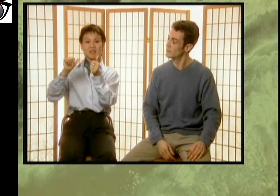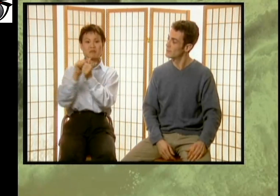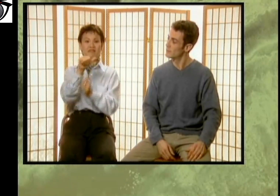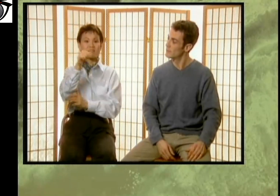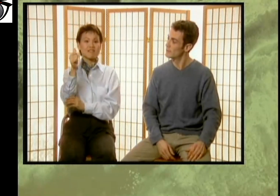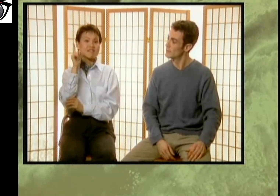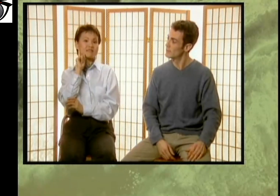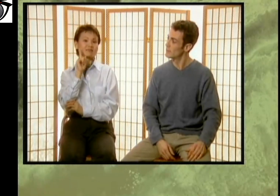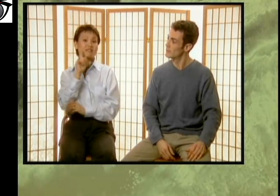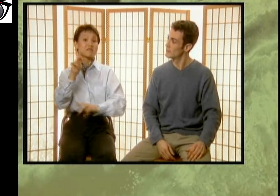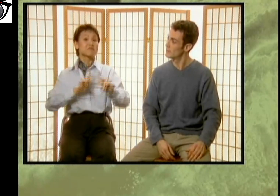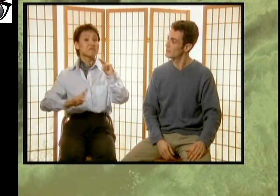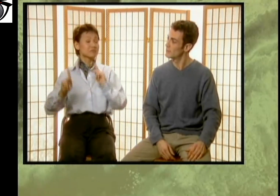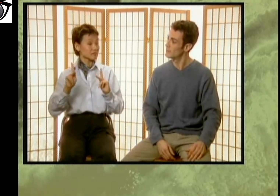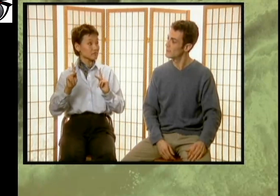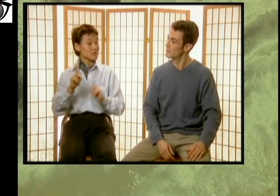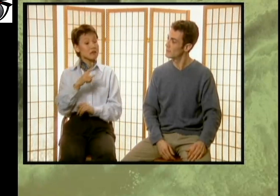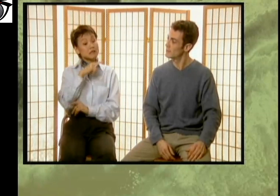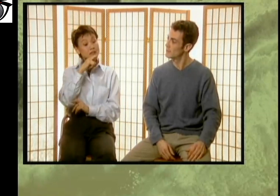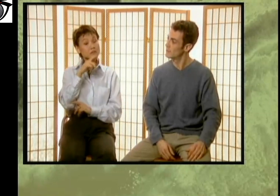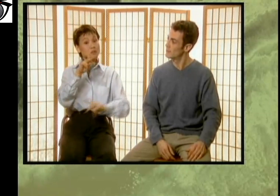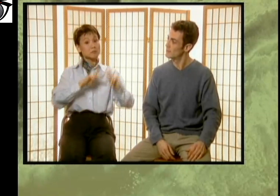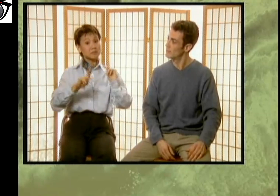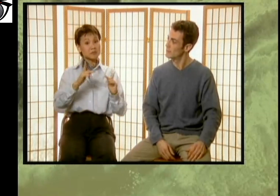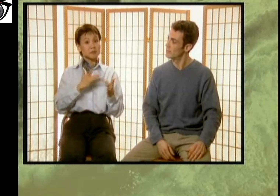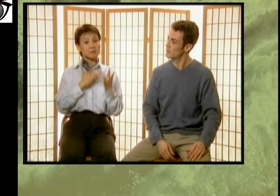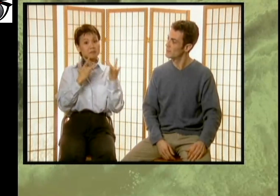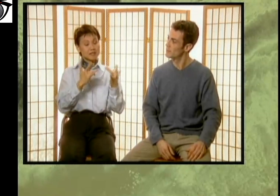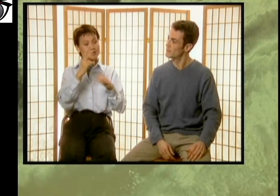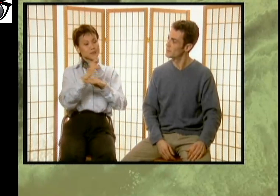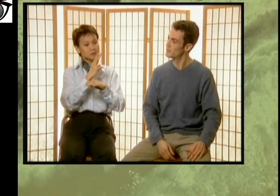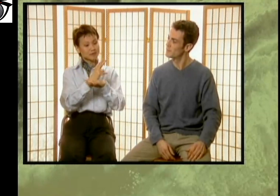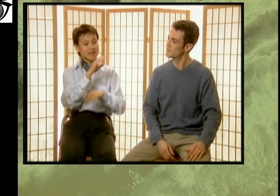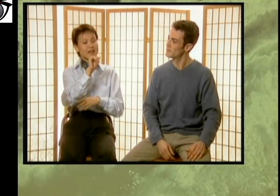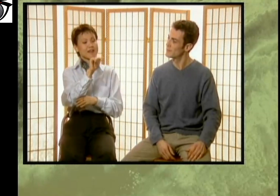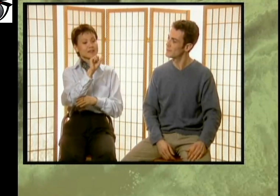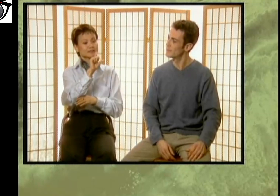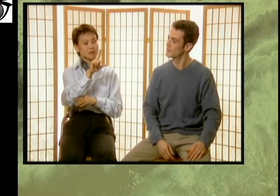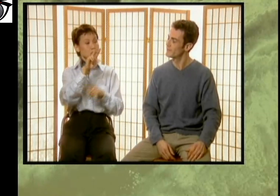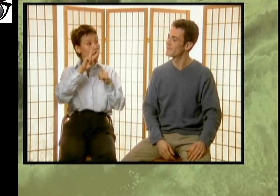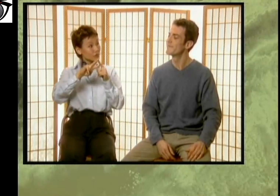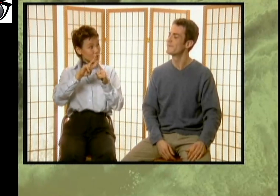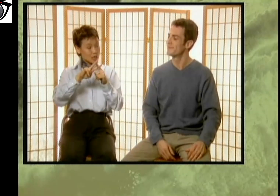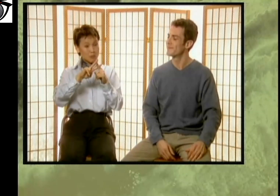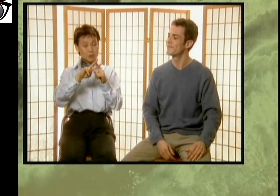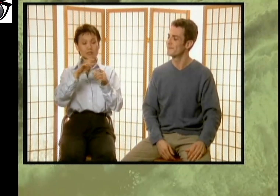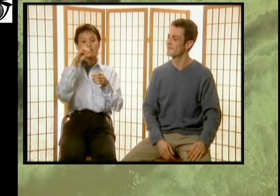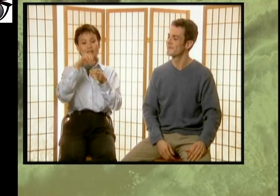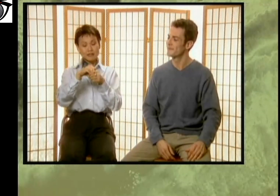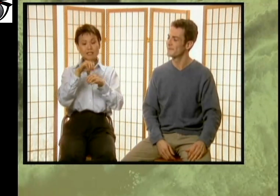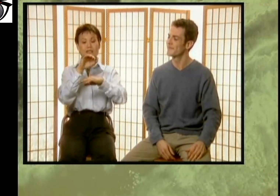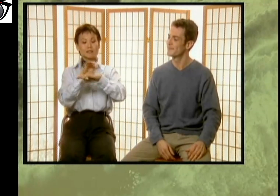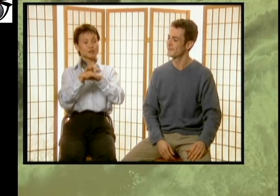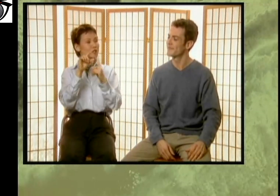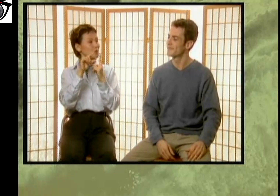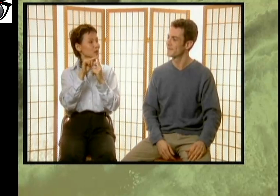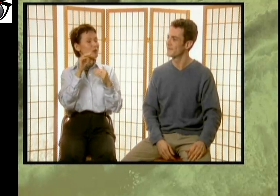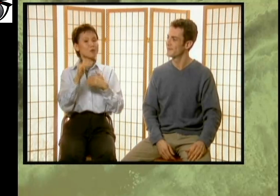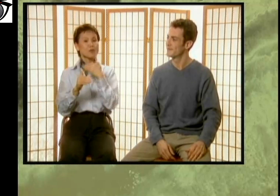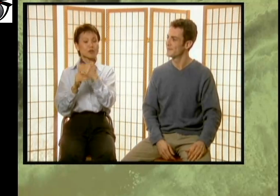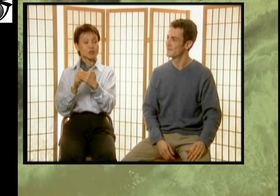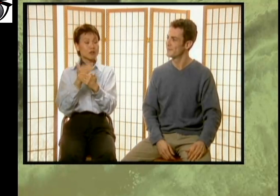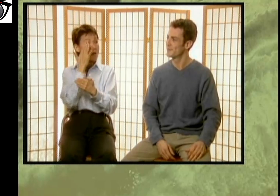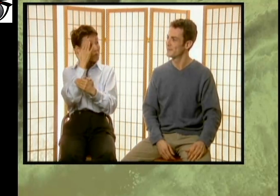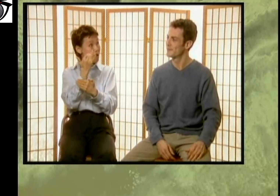when they talk with one another. Hearing people usually prefer to use signs, the vocabulary of ASL,